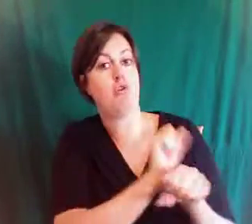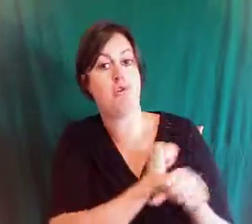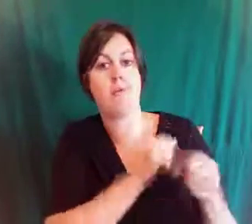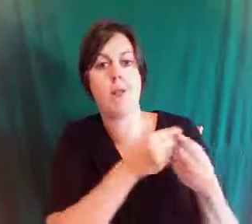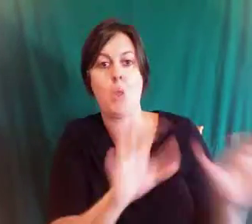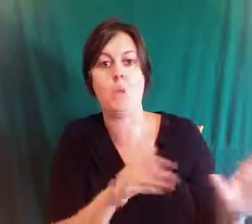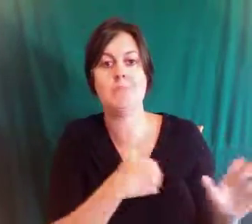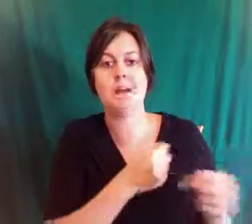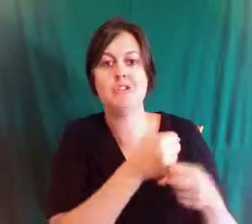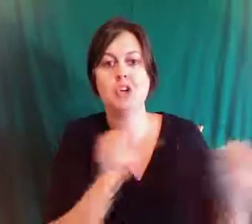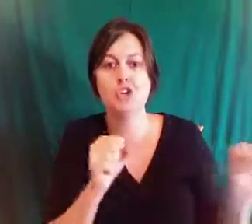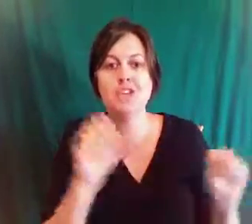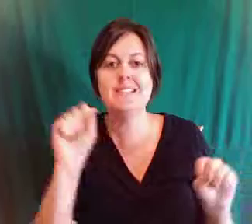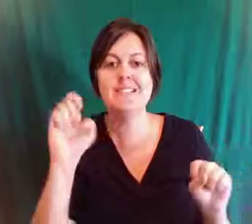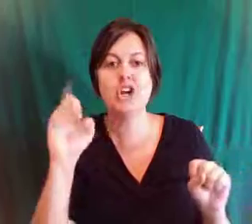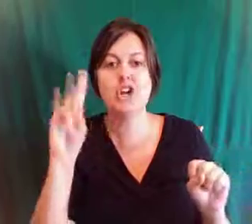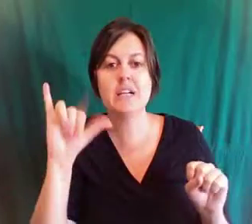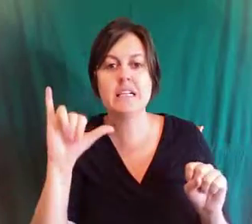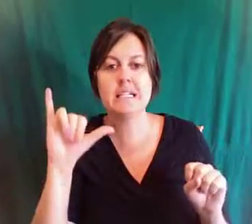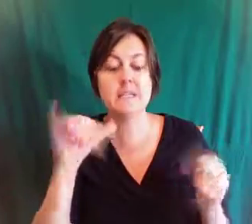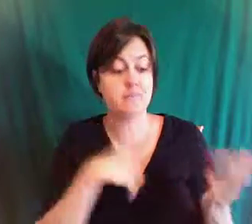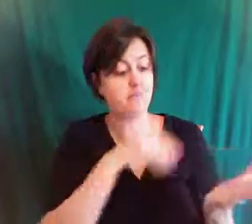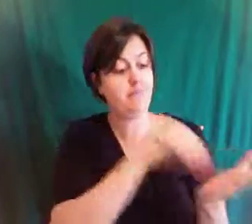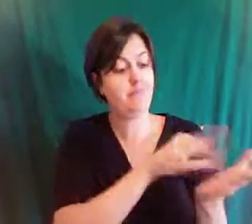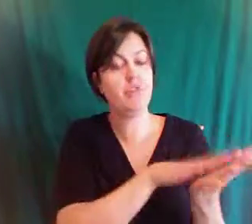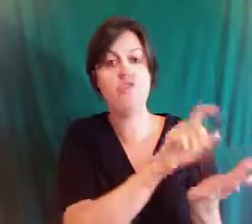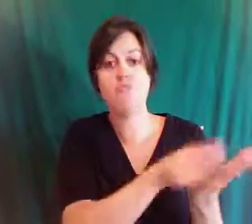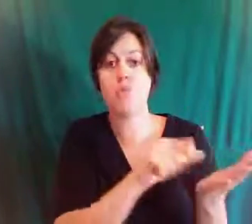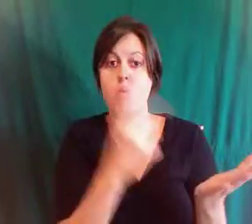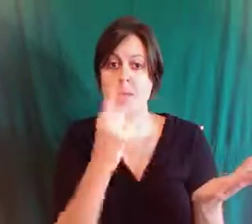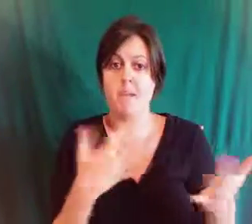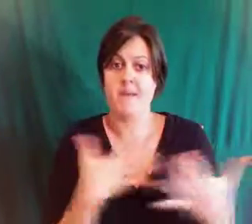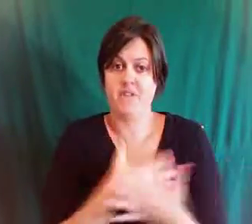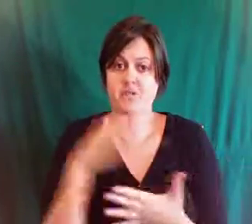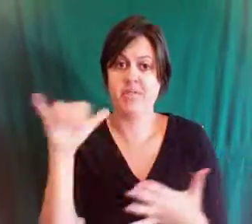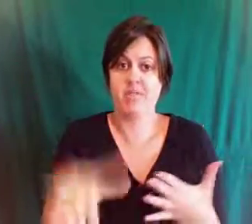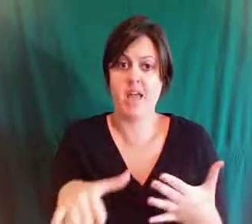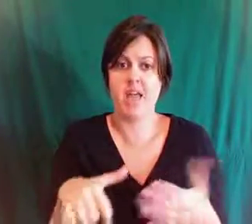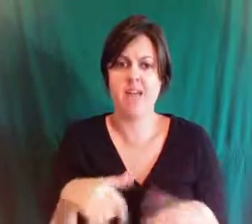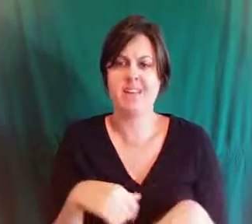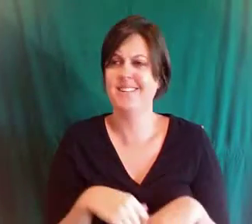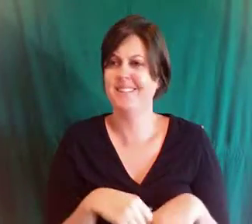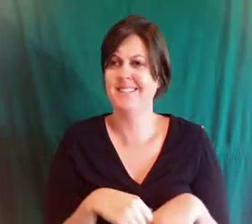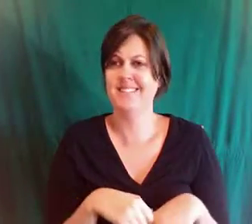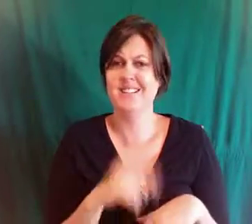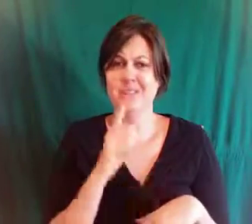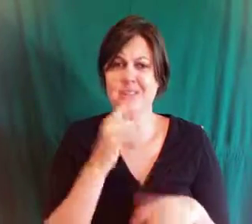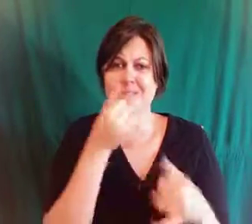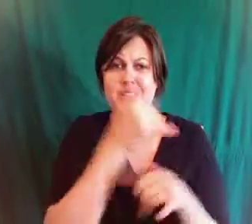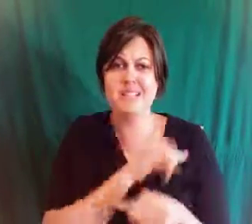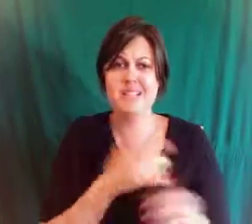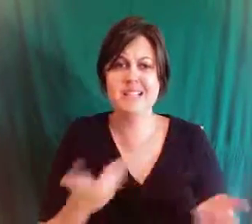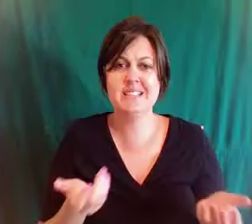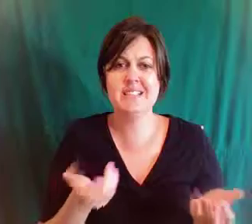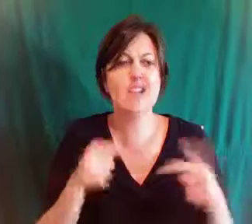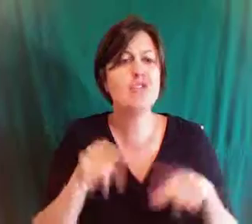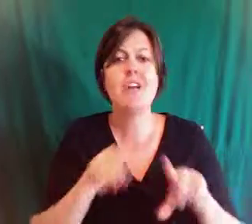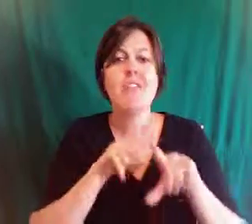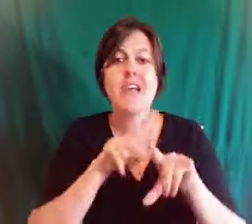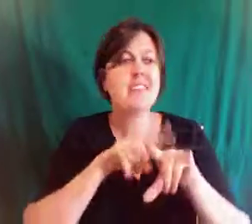funny because as I was doing that, I had dozens and dozens and dozens of friends getting laid off from very big public